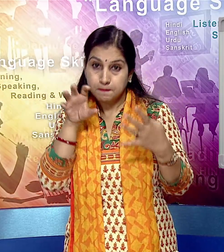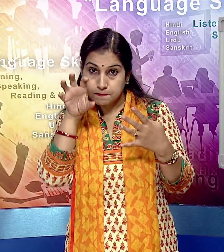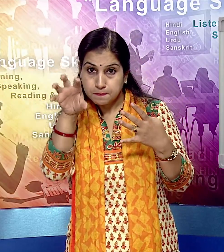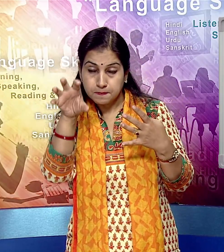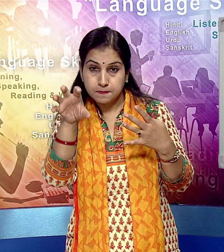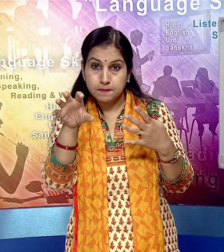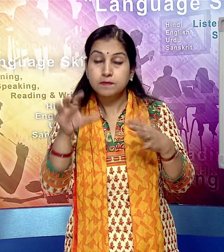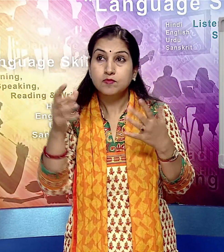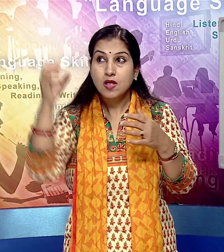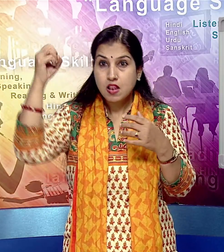light,